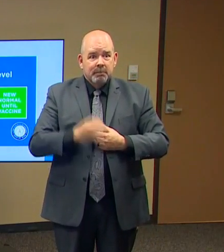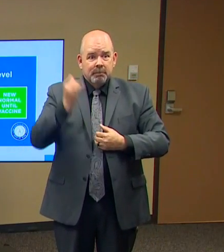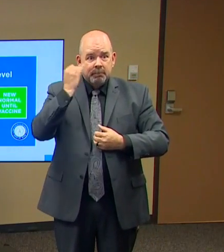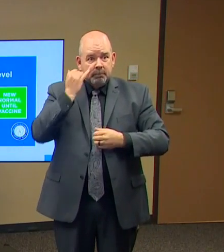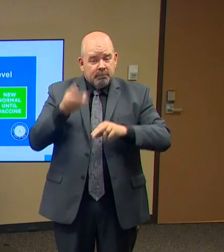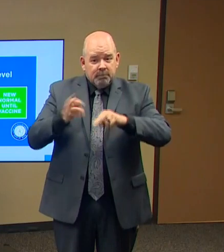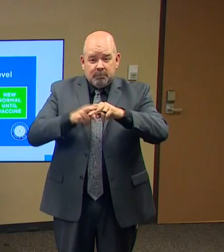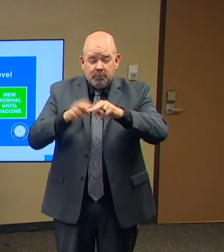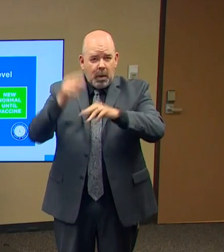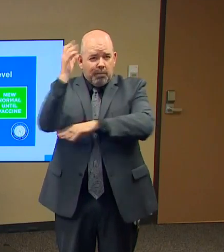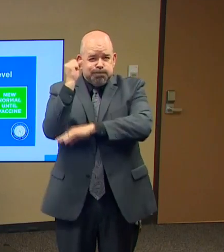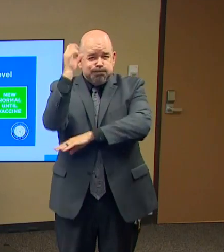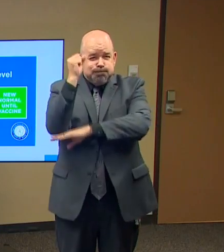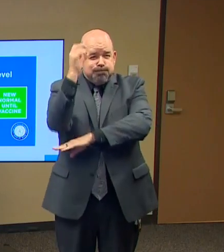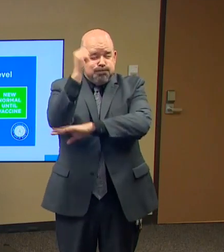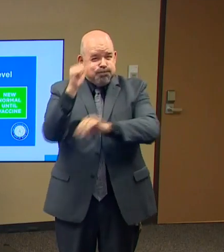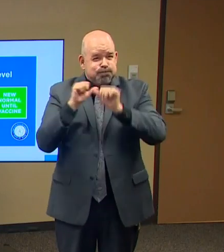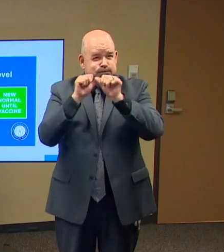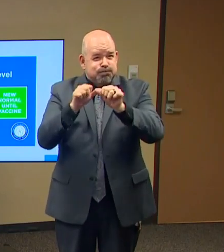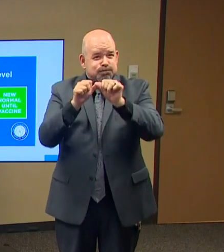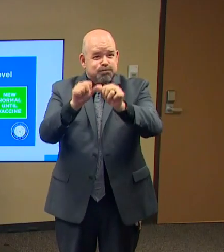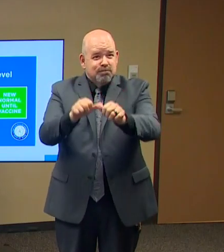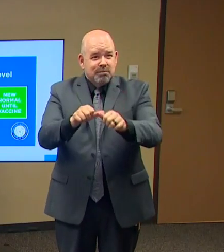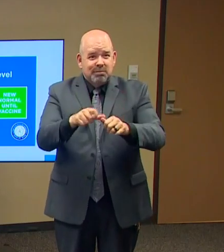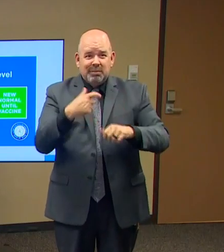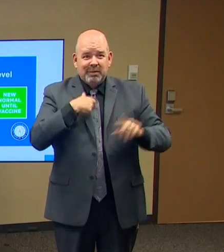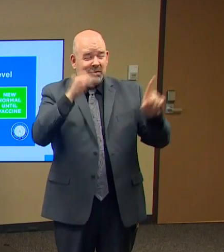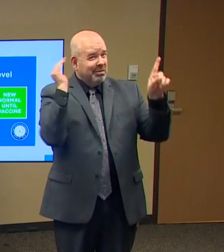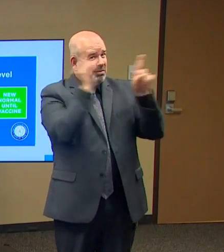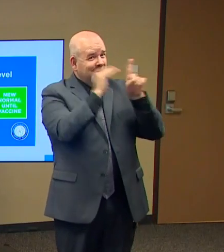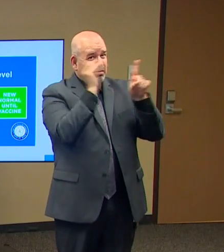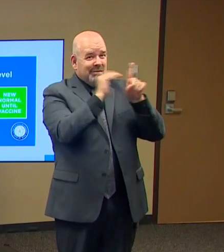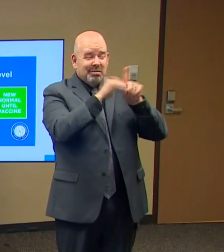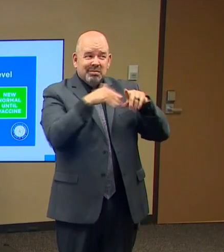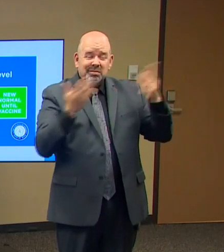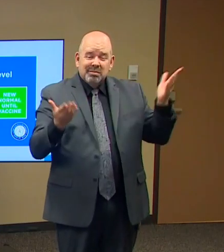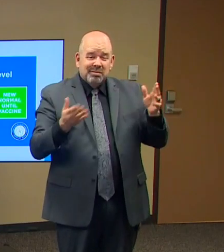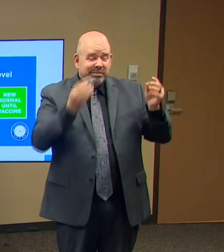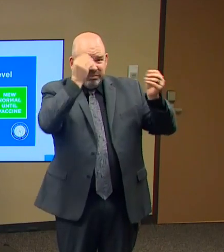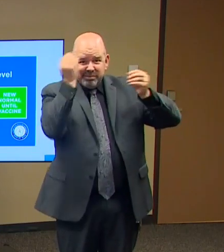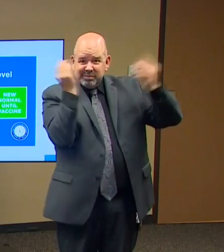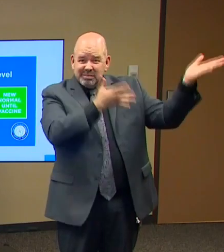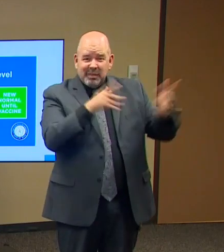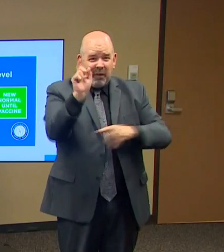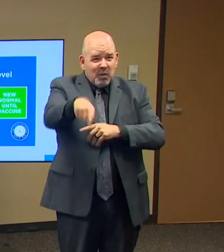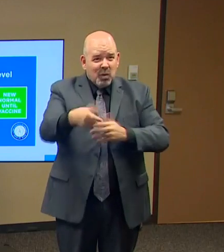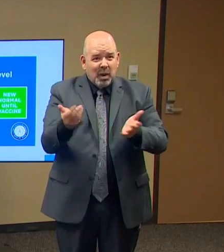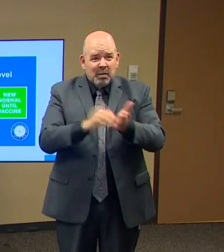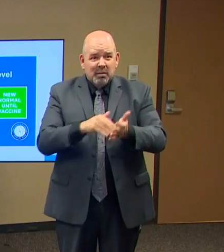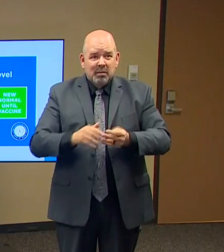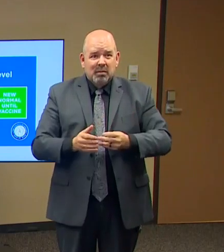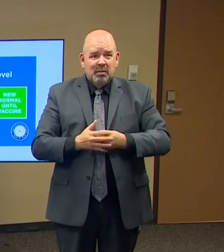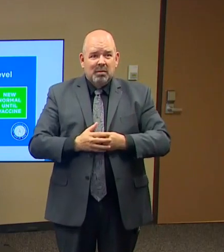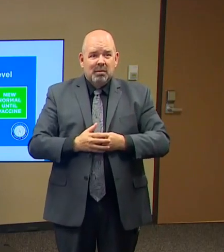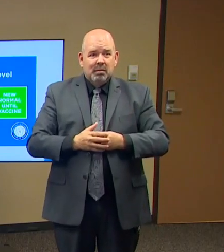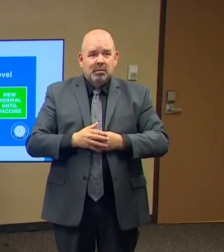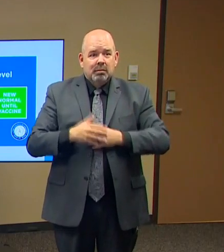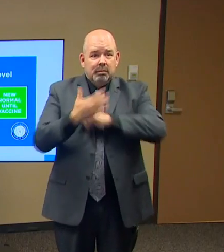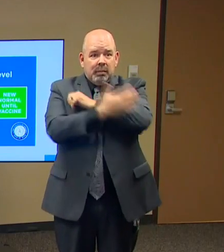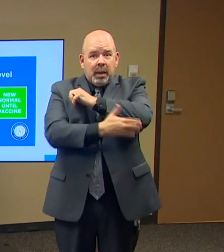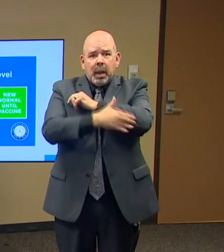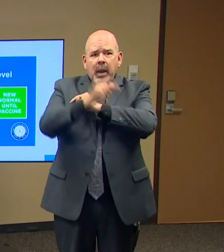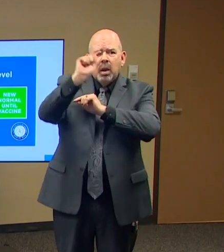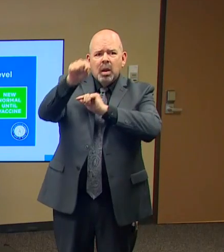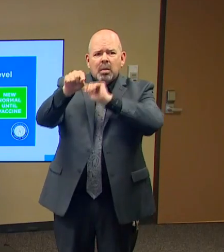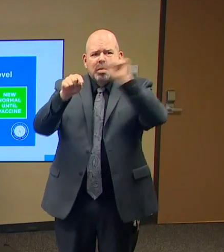already agreed, Governor, this is where we're asking for that. I've reached out to other counties and asked them to join in that